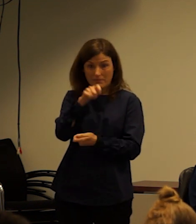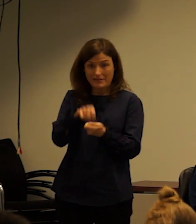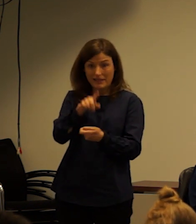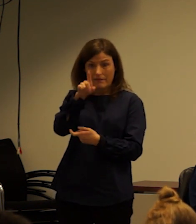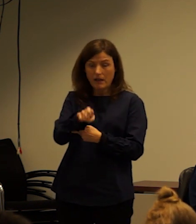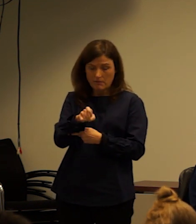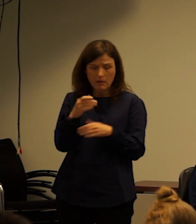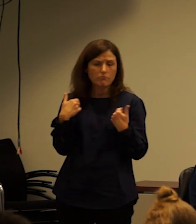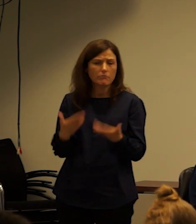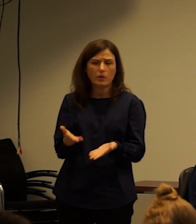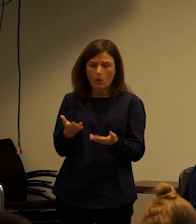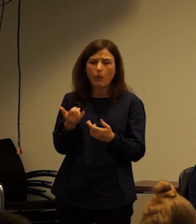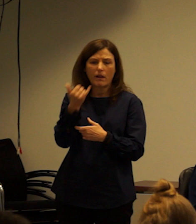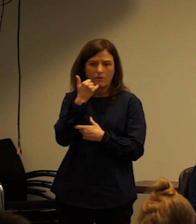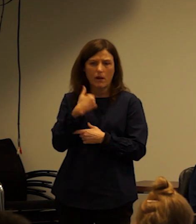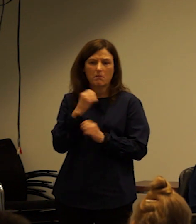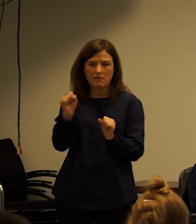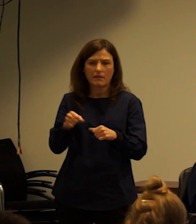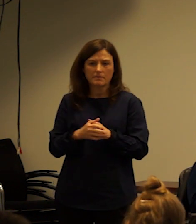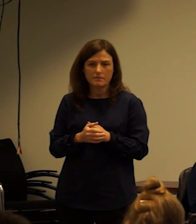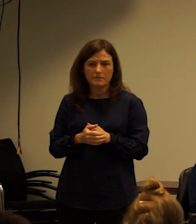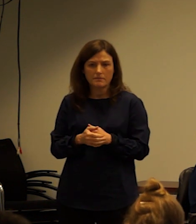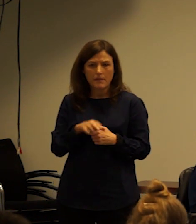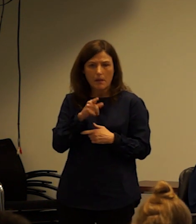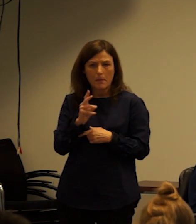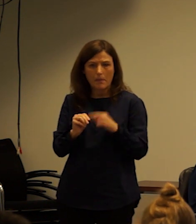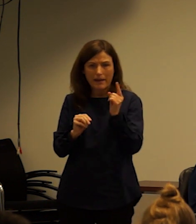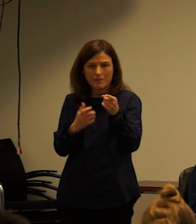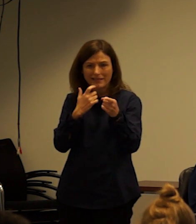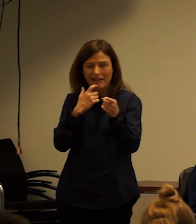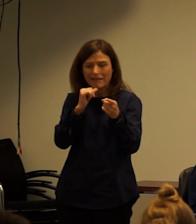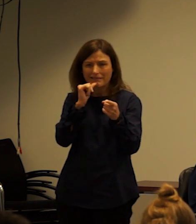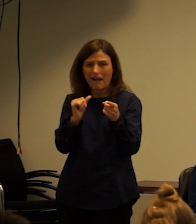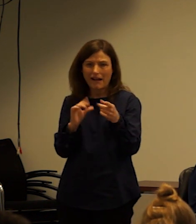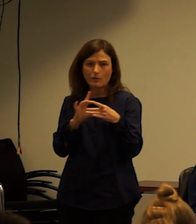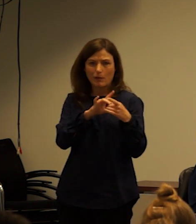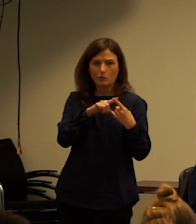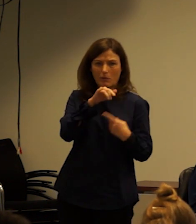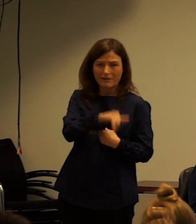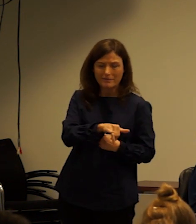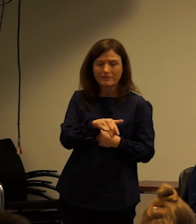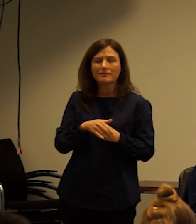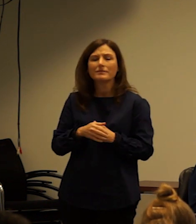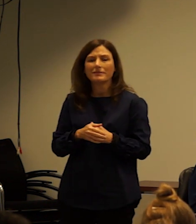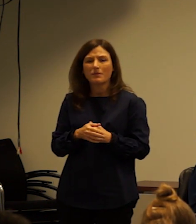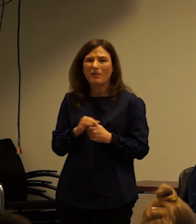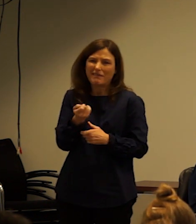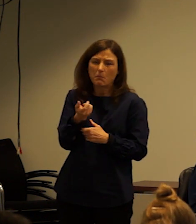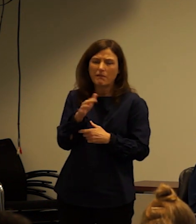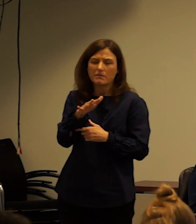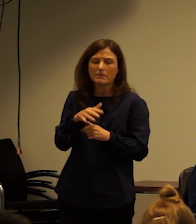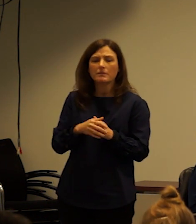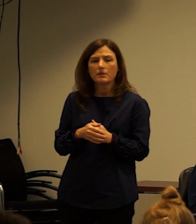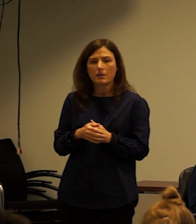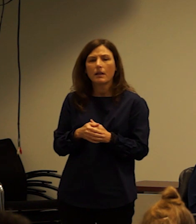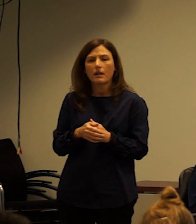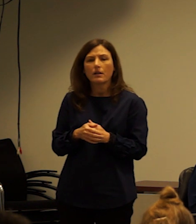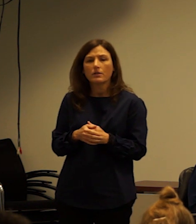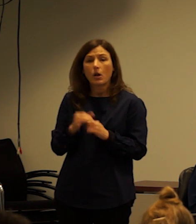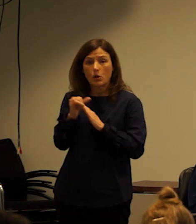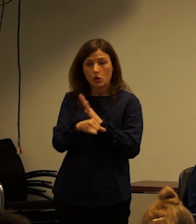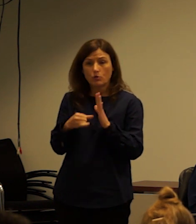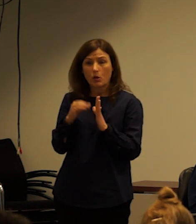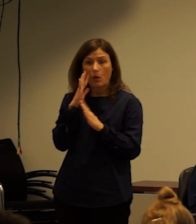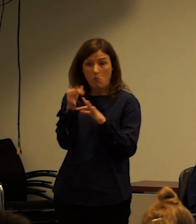particular. Okay? Pam? So this is unrelated to this. Okay. Well, sort of. But so YouTube